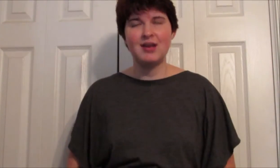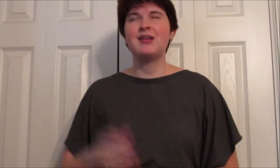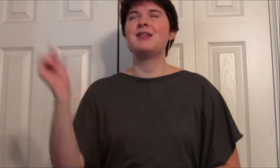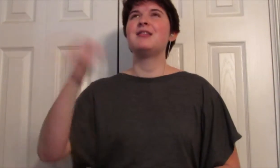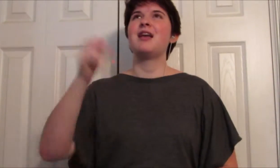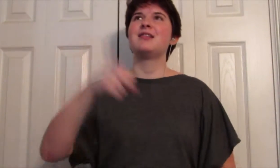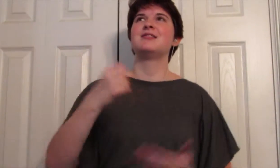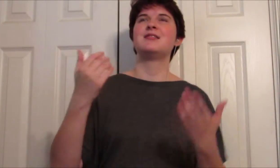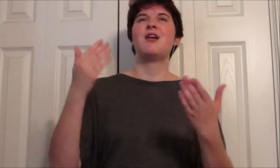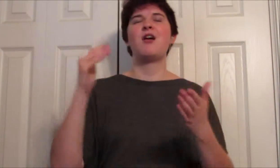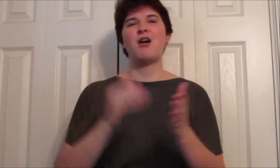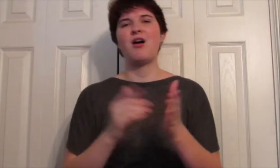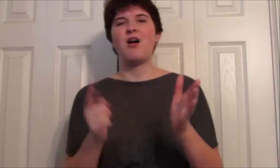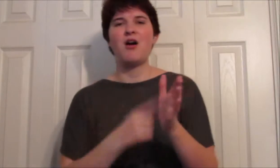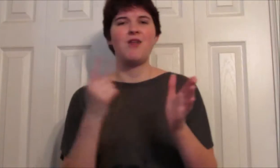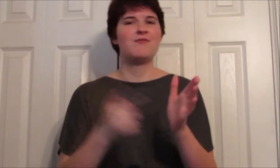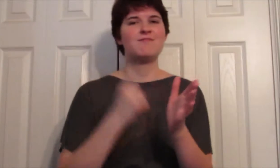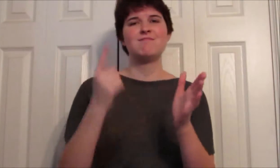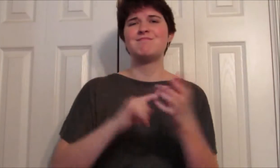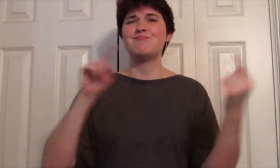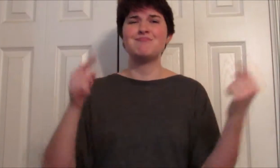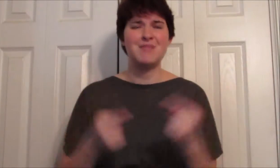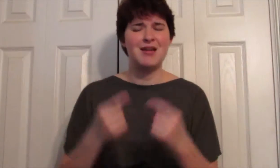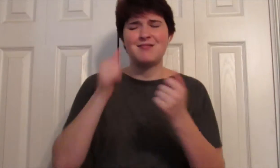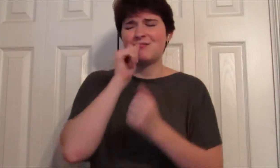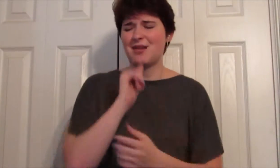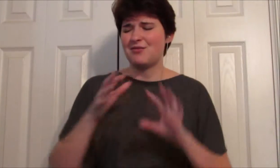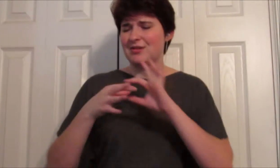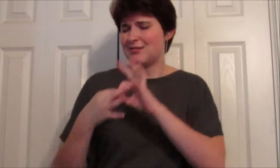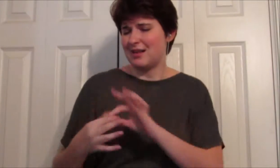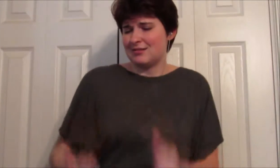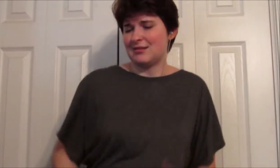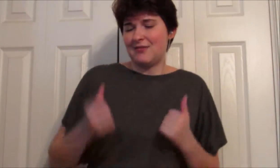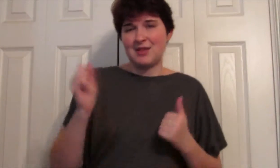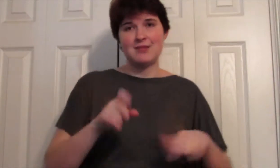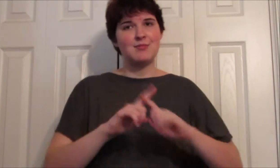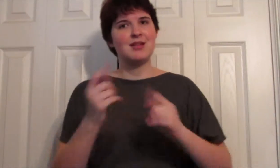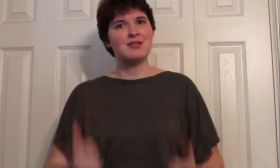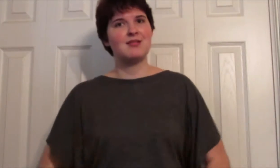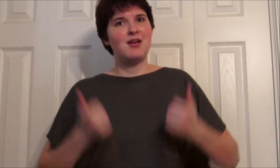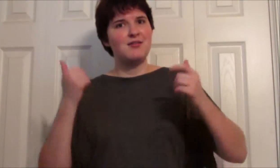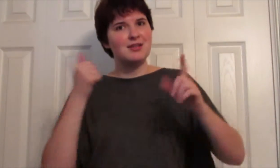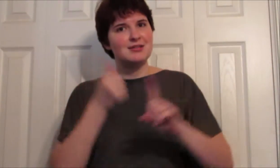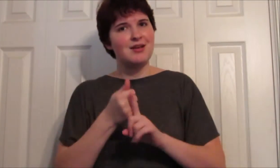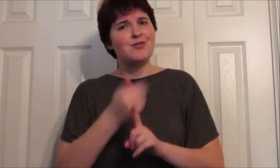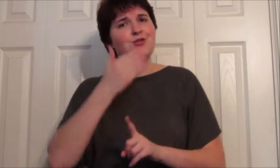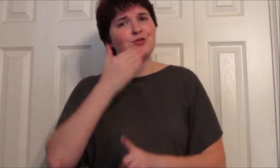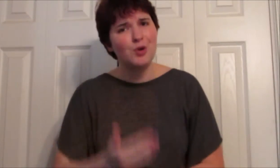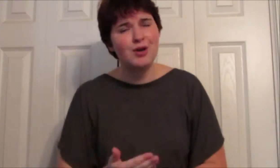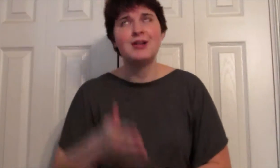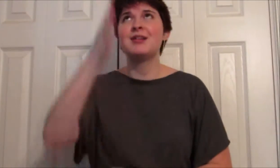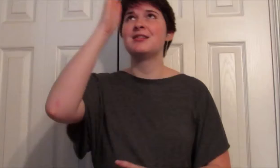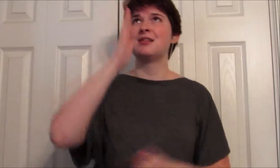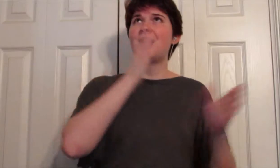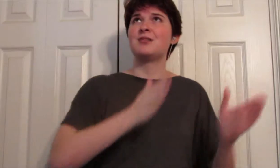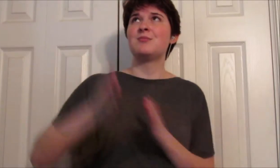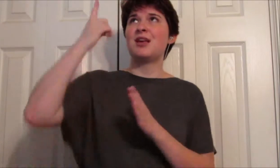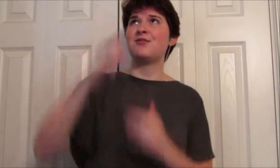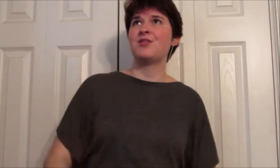there is often pain and suffering attached to it, but life itself is a good thing. And as it was intended by God to be lived, life is a